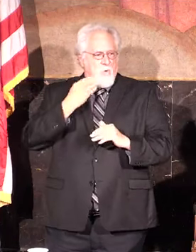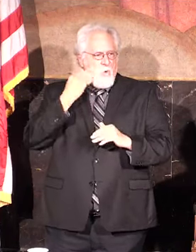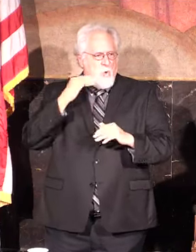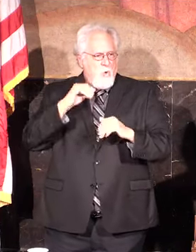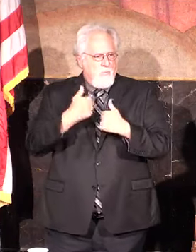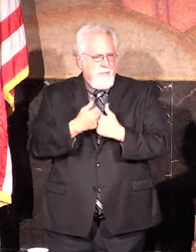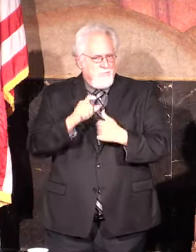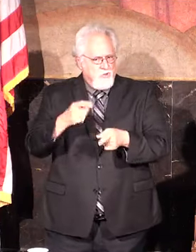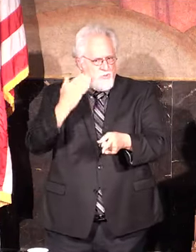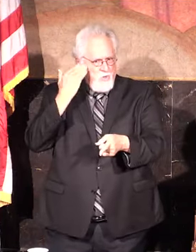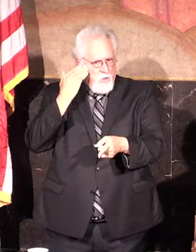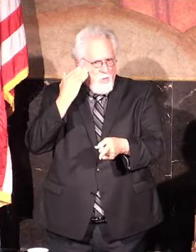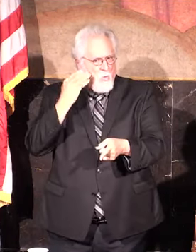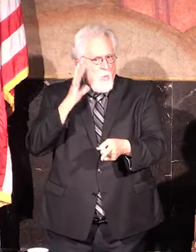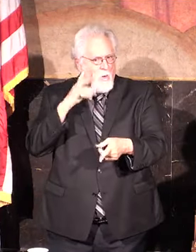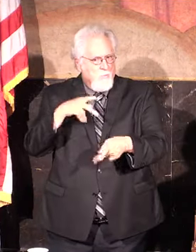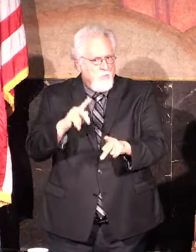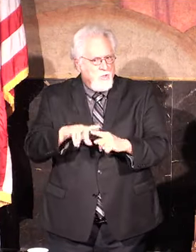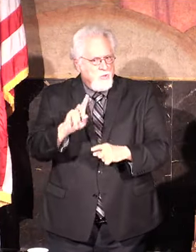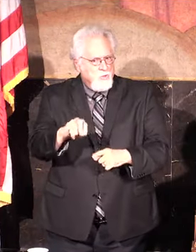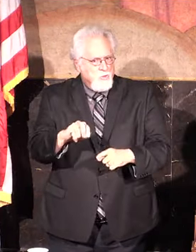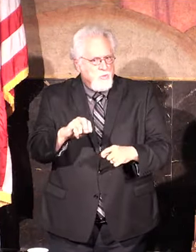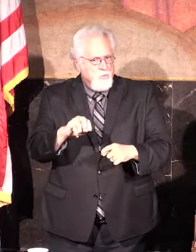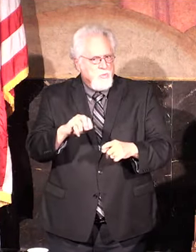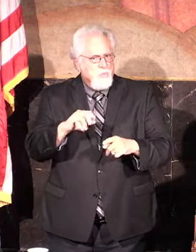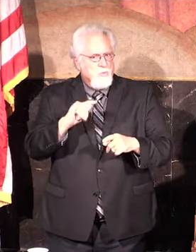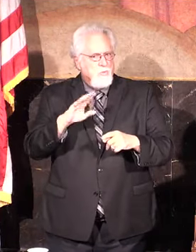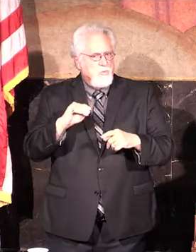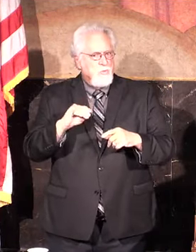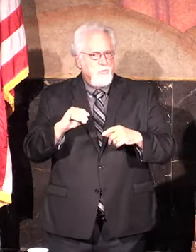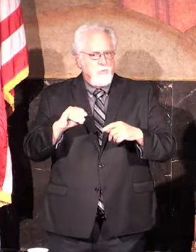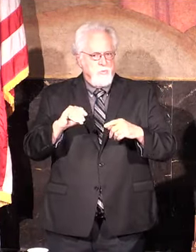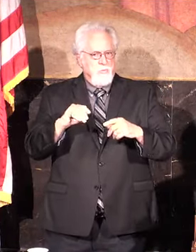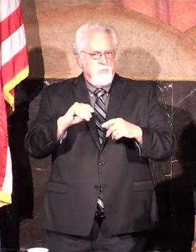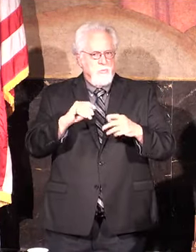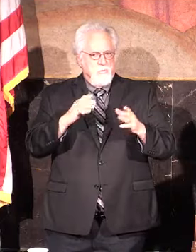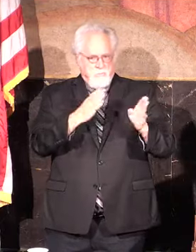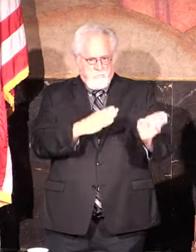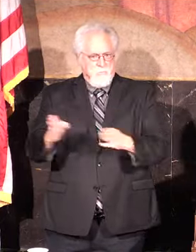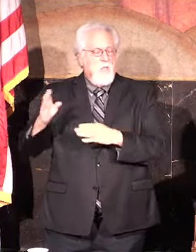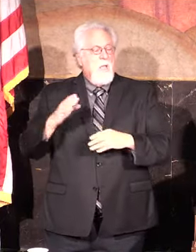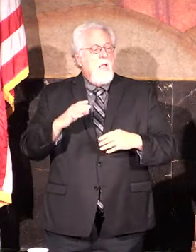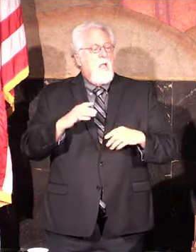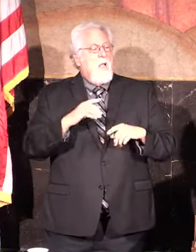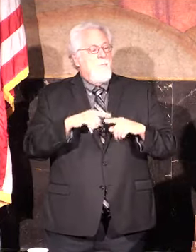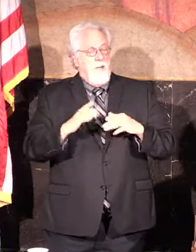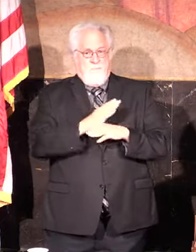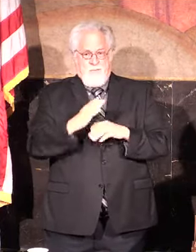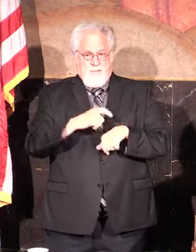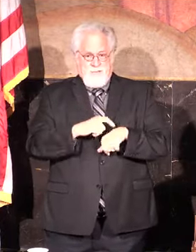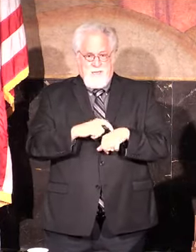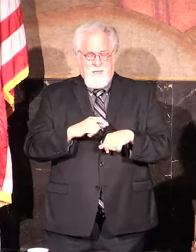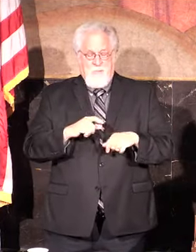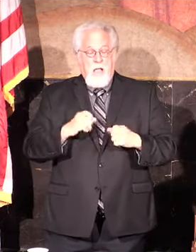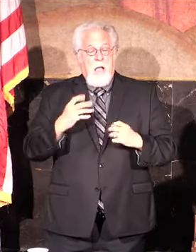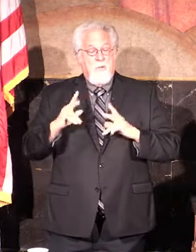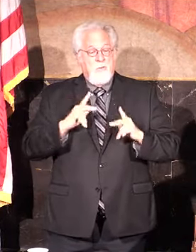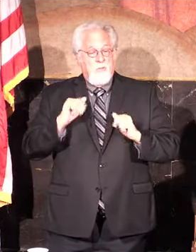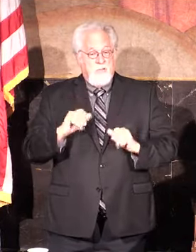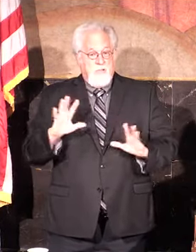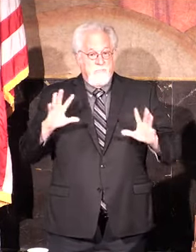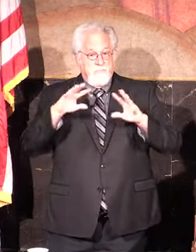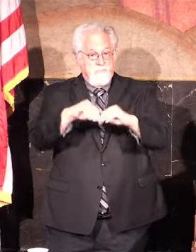know what they're going to be allowed to do in order to be able to arrange for that. But in the meantime, in addition to how many people they can